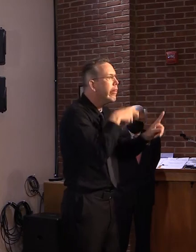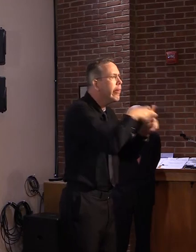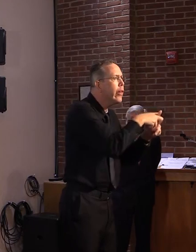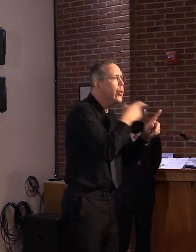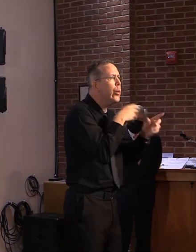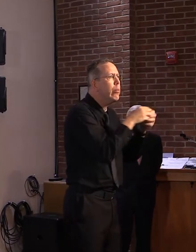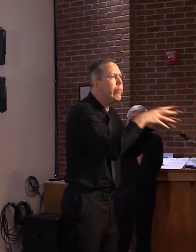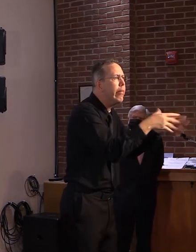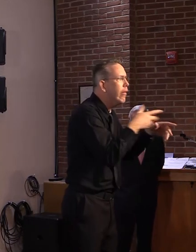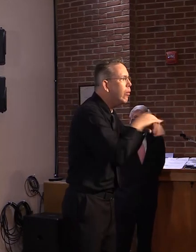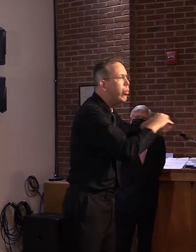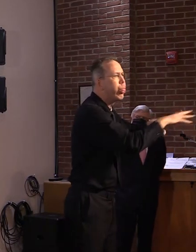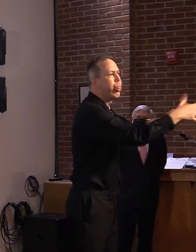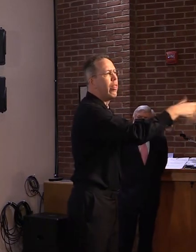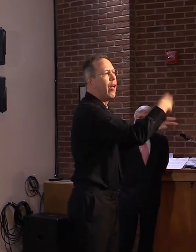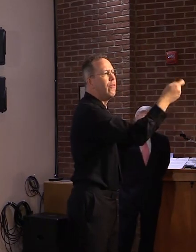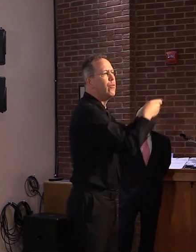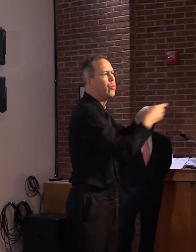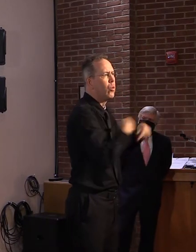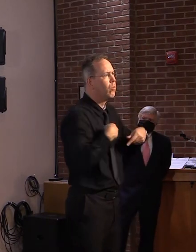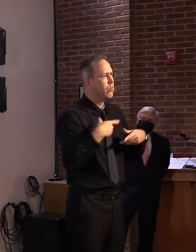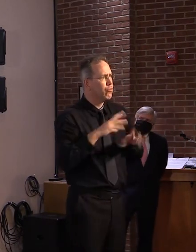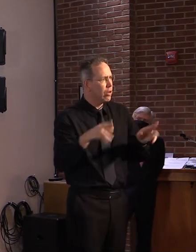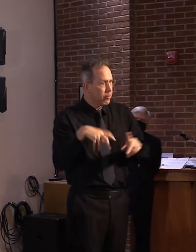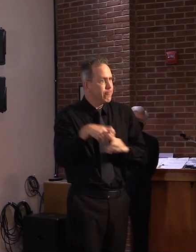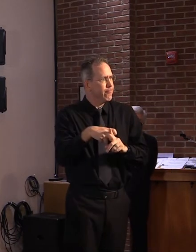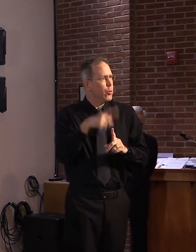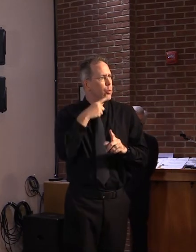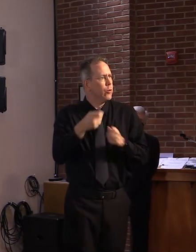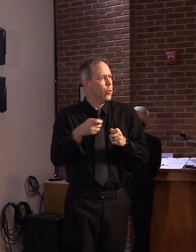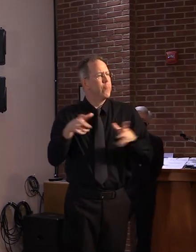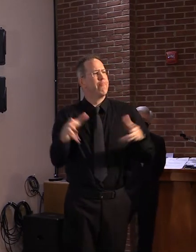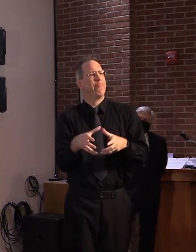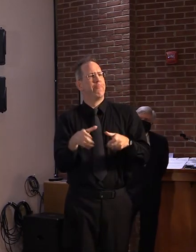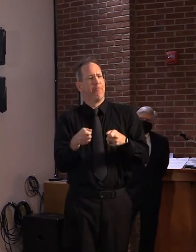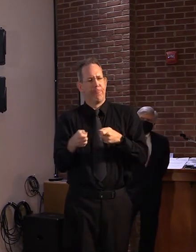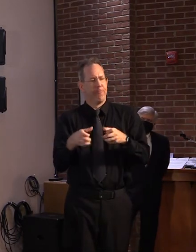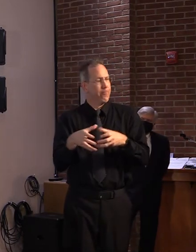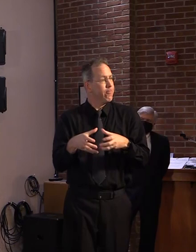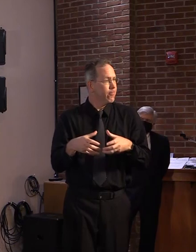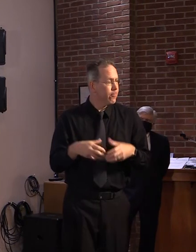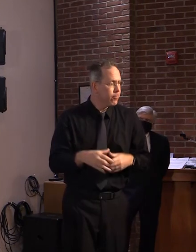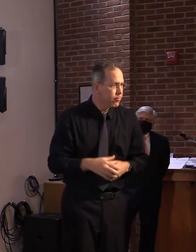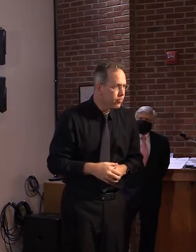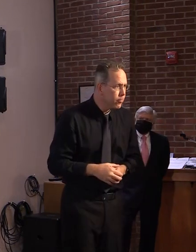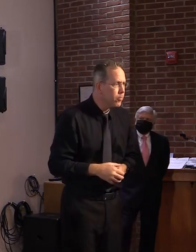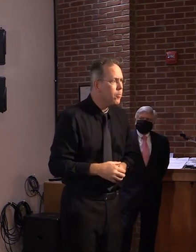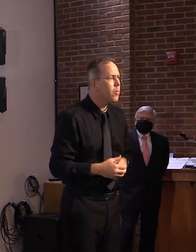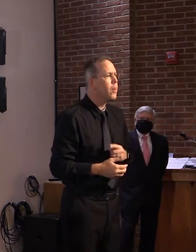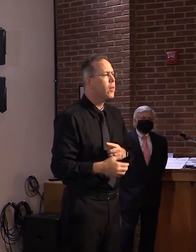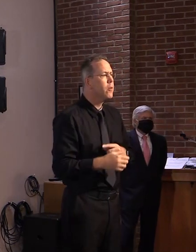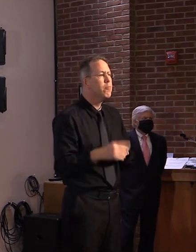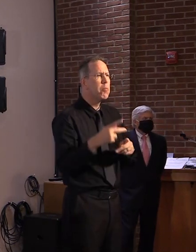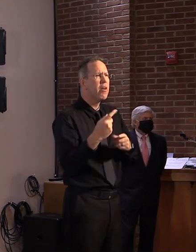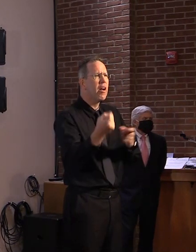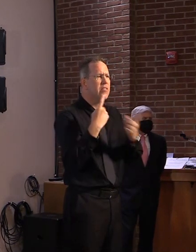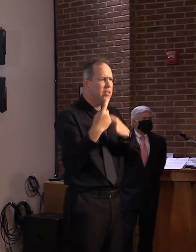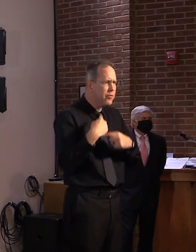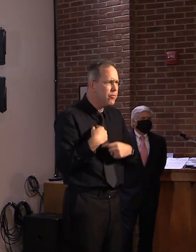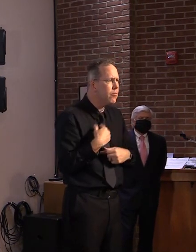this outbreak that's in Chittenden County occur because of the reopening process? And really, nothing could be farther from the